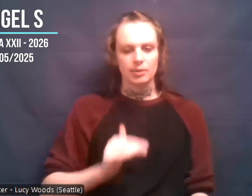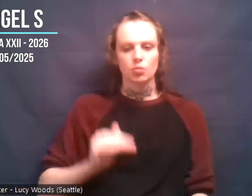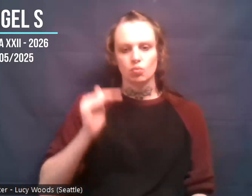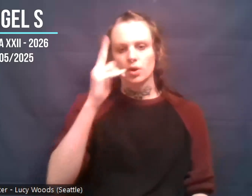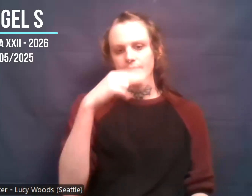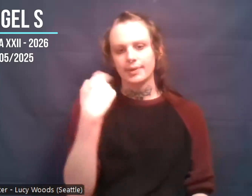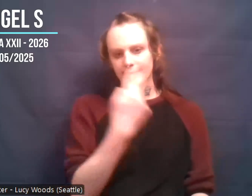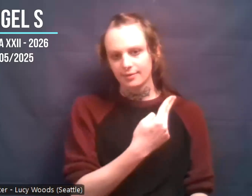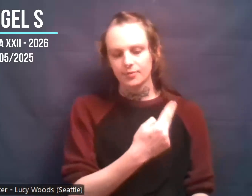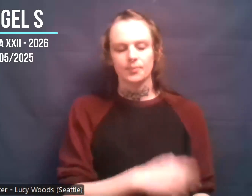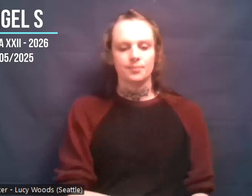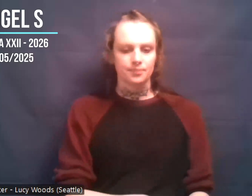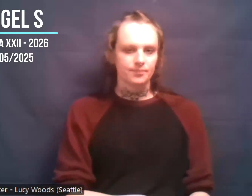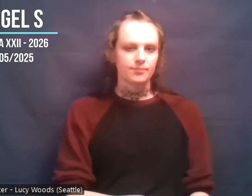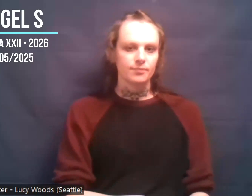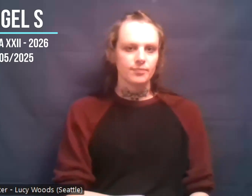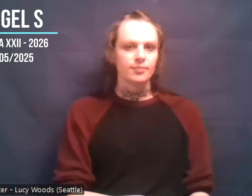my